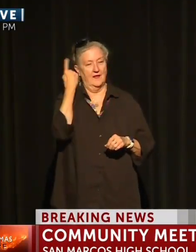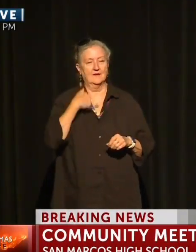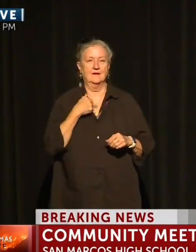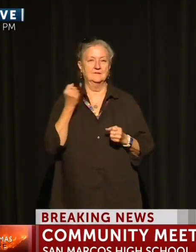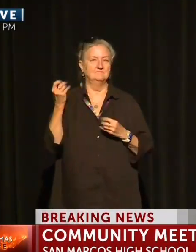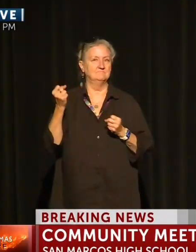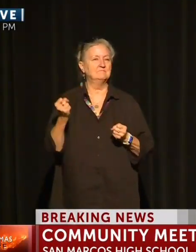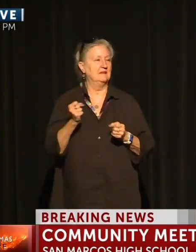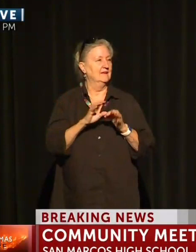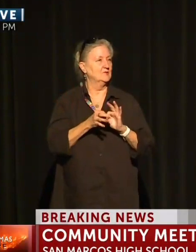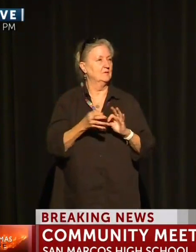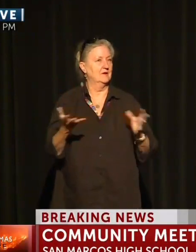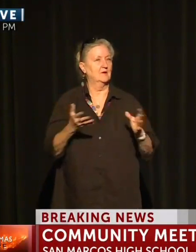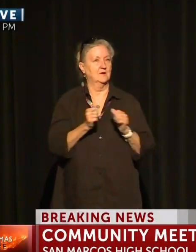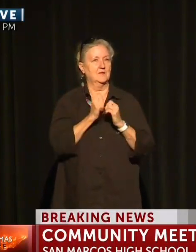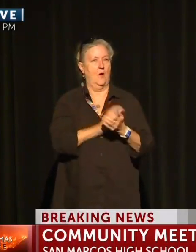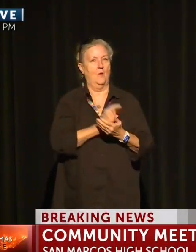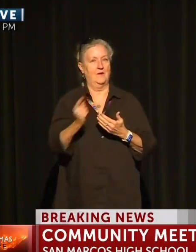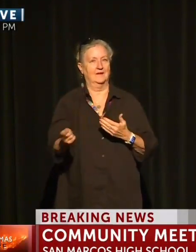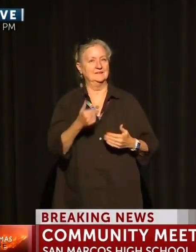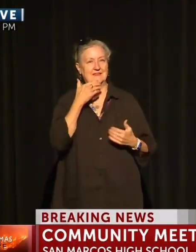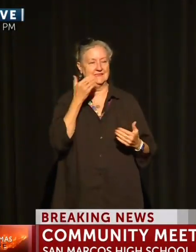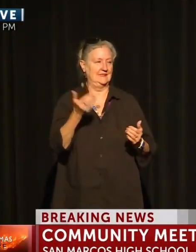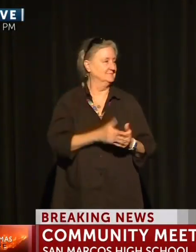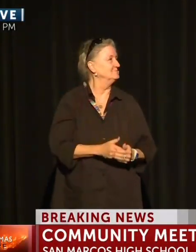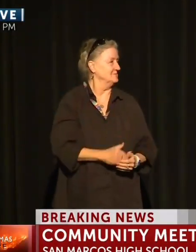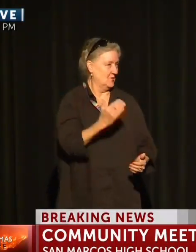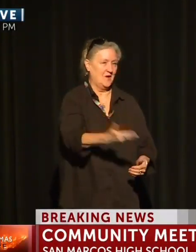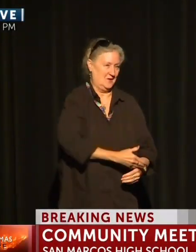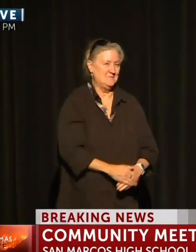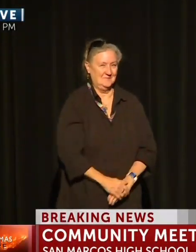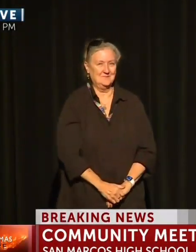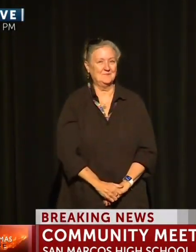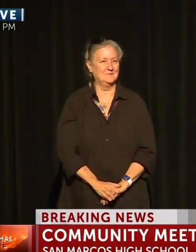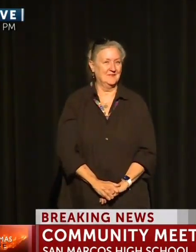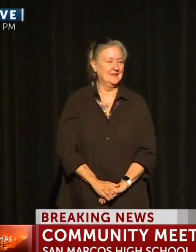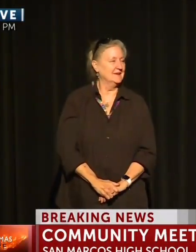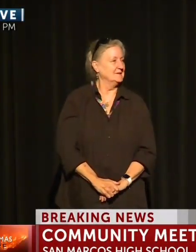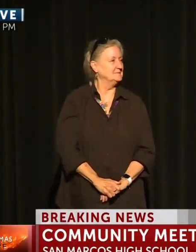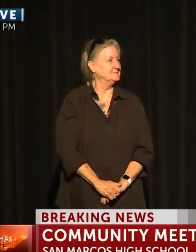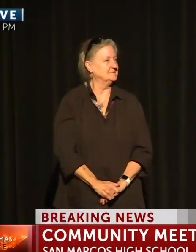ASL interpreter, who's been here with us all week. So thanks again, Joe.